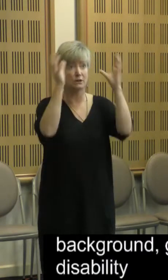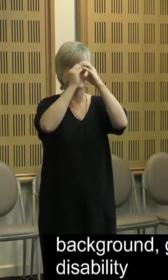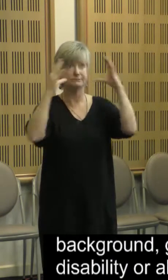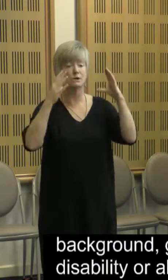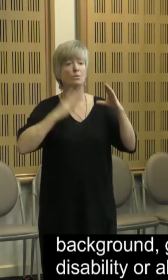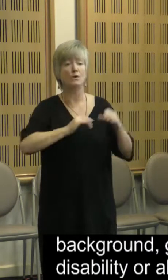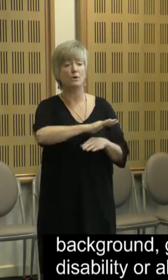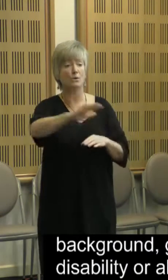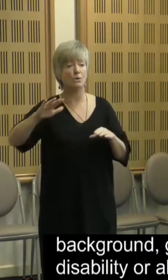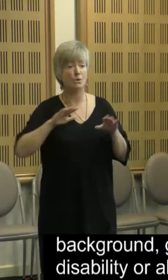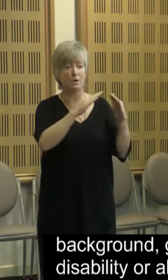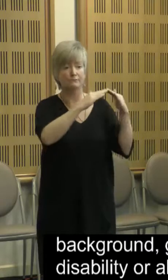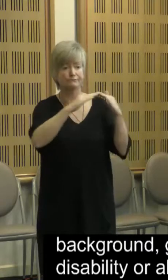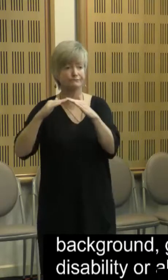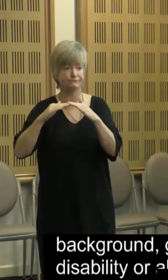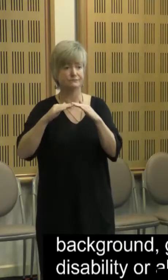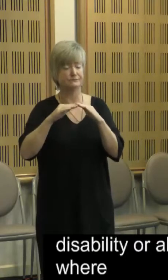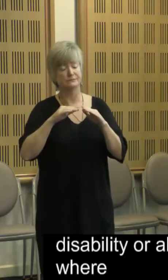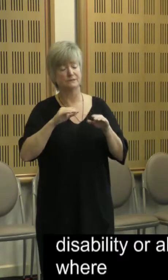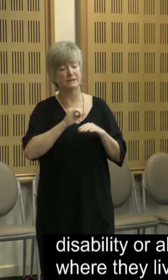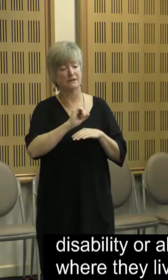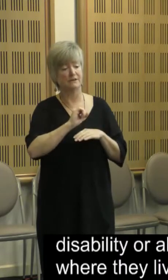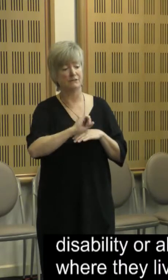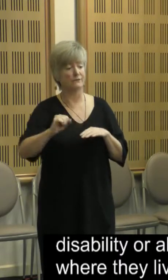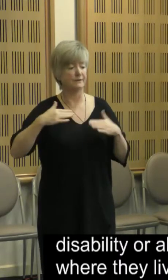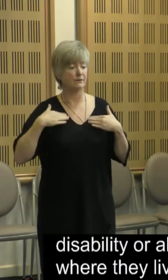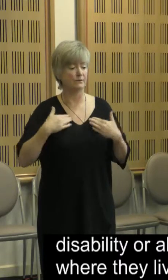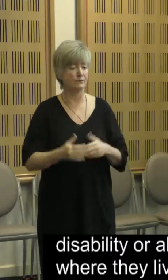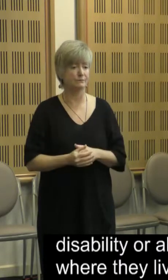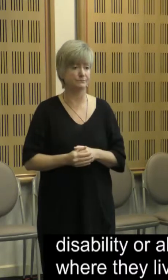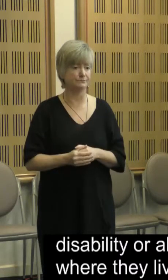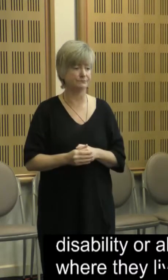is that everybody is equal in terms of their health outcomes.